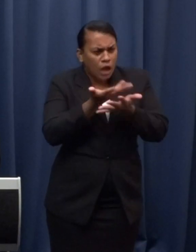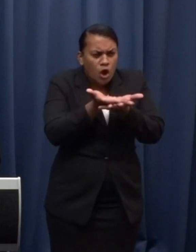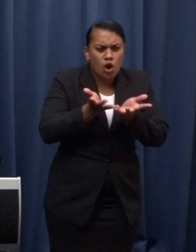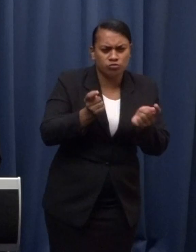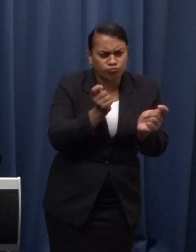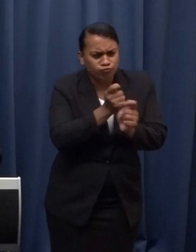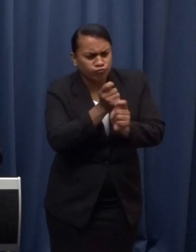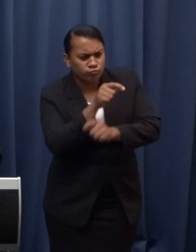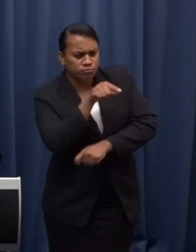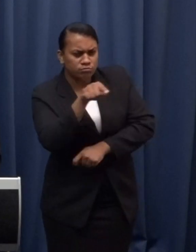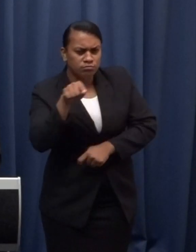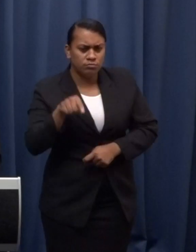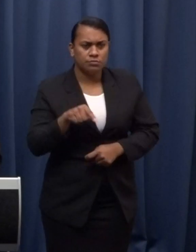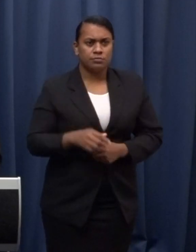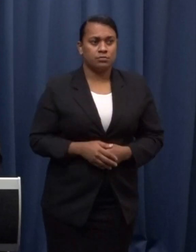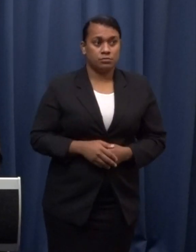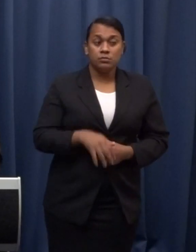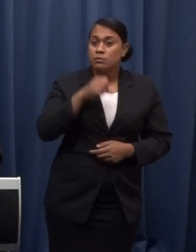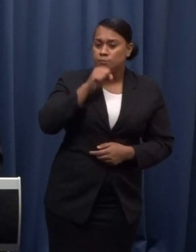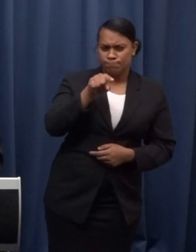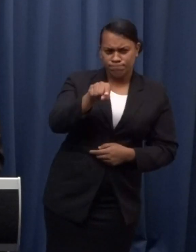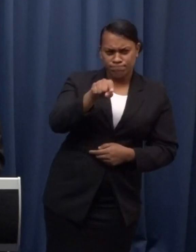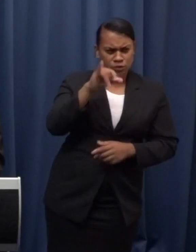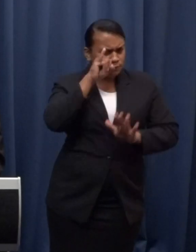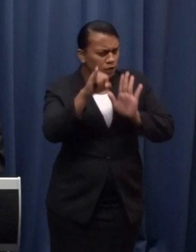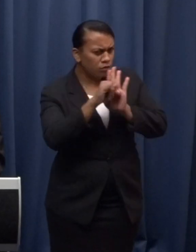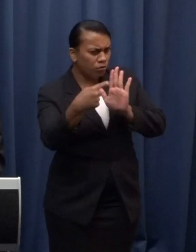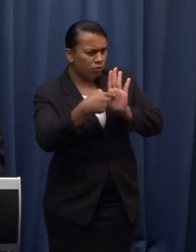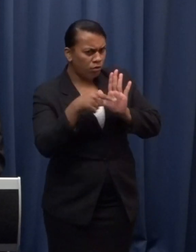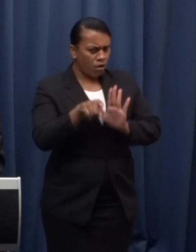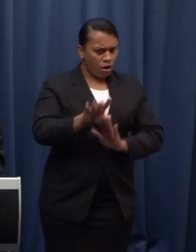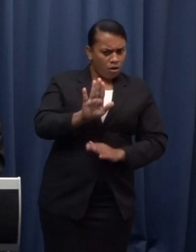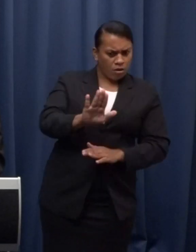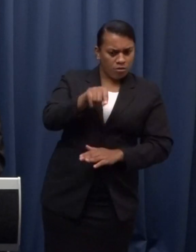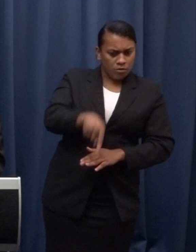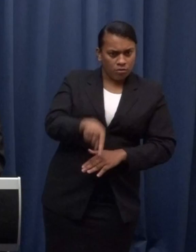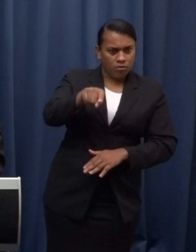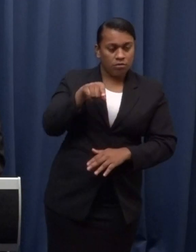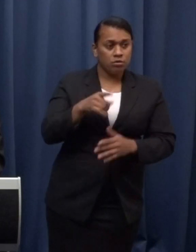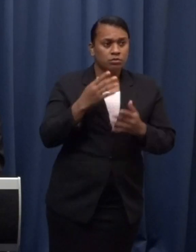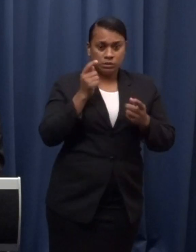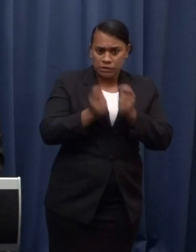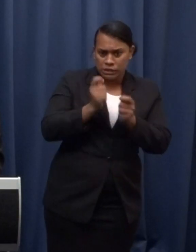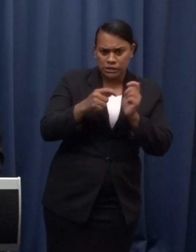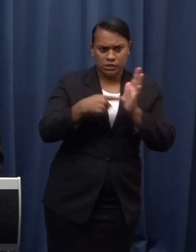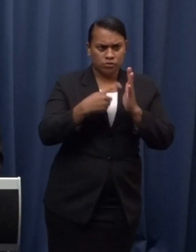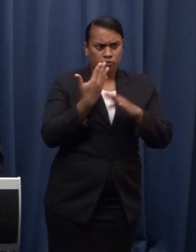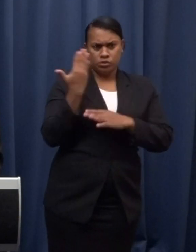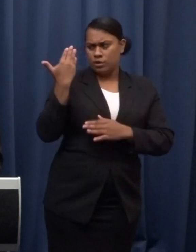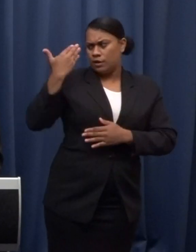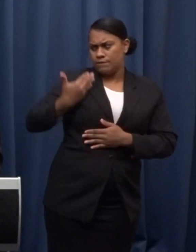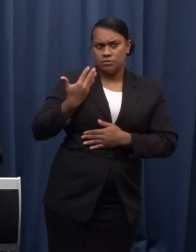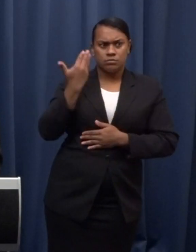The patient in question was identified, isolated, and tested Tuesday evening at the Lautoka Hospital.